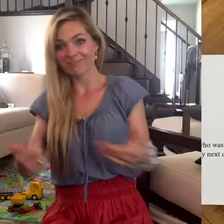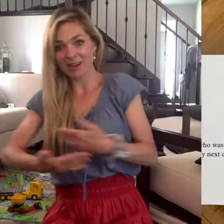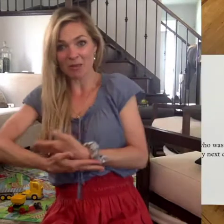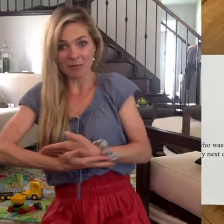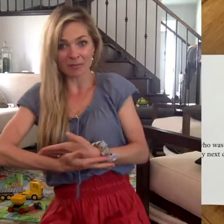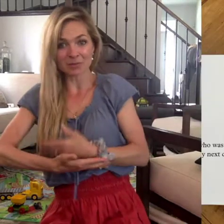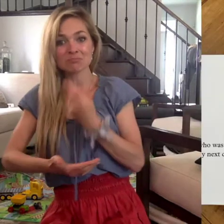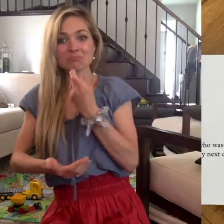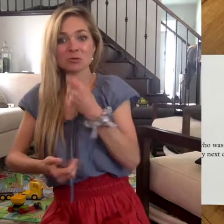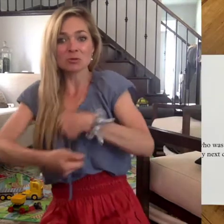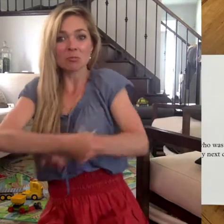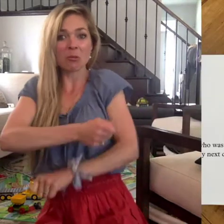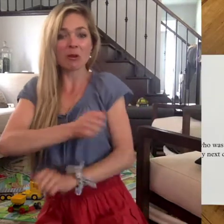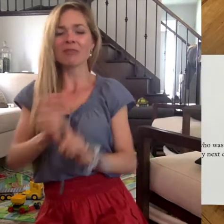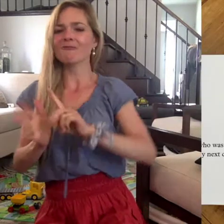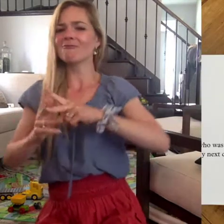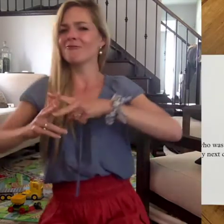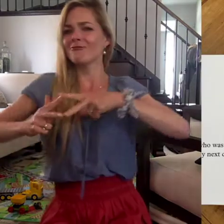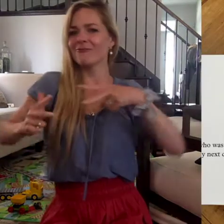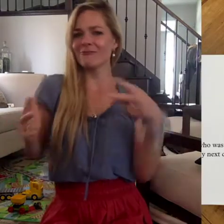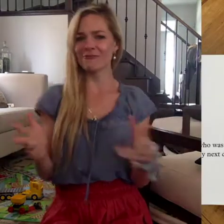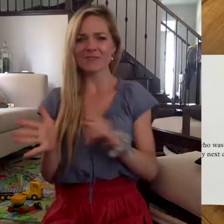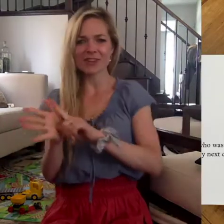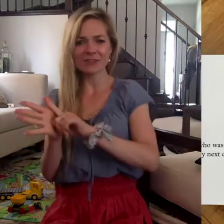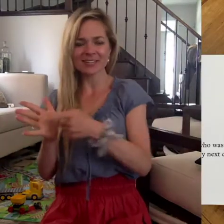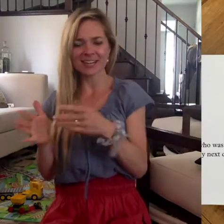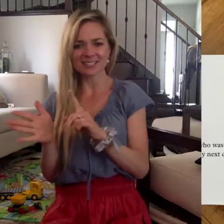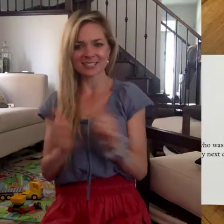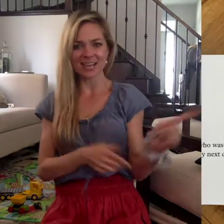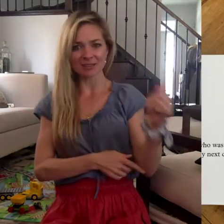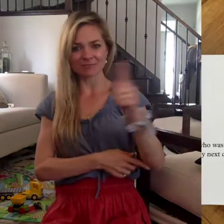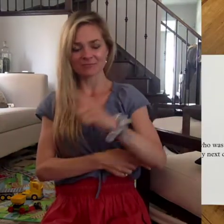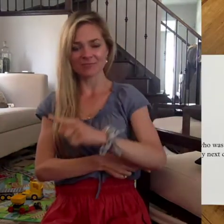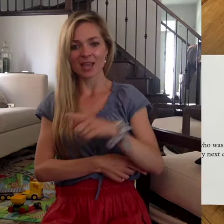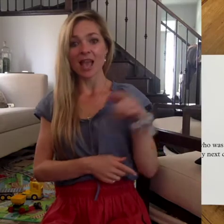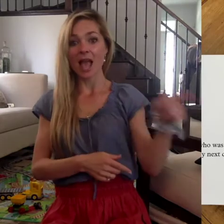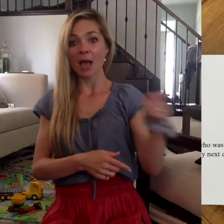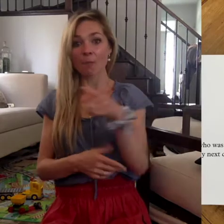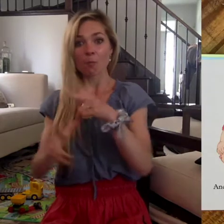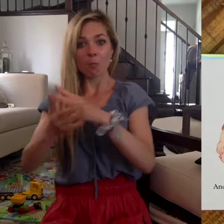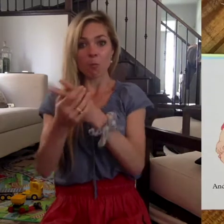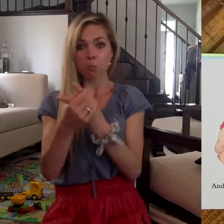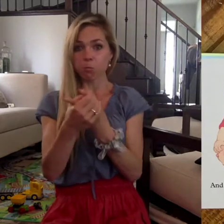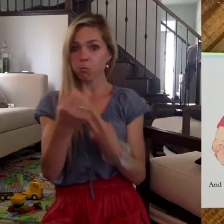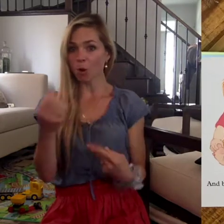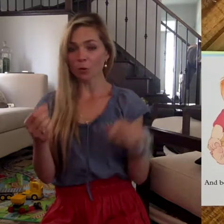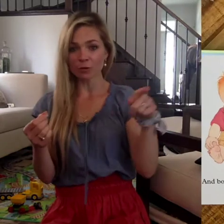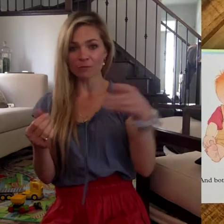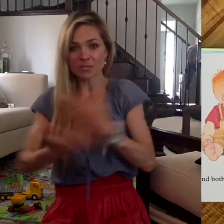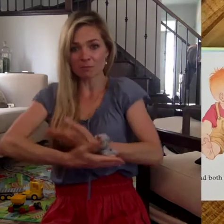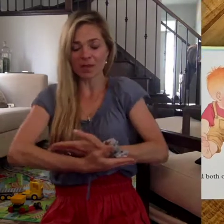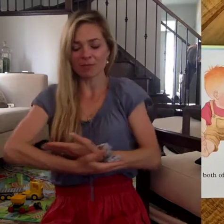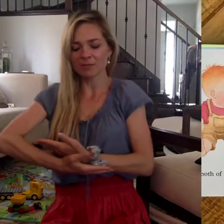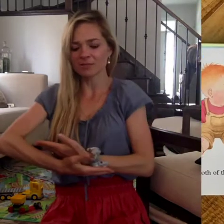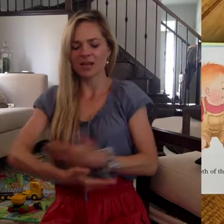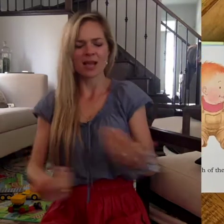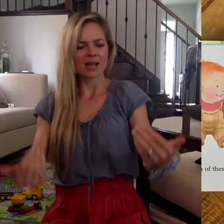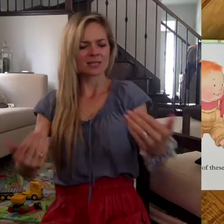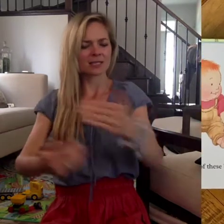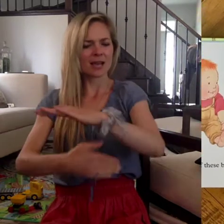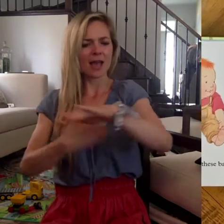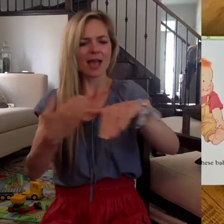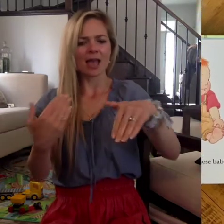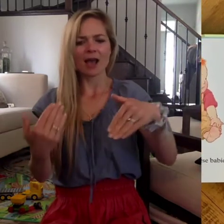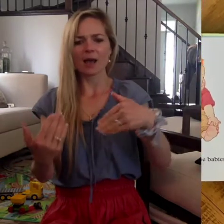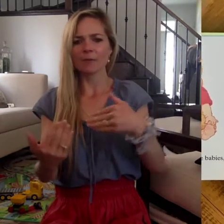and another baby who was born the very next day. And both of these